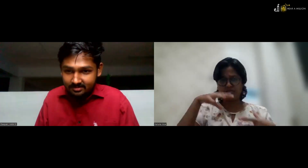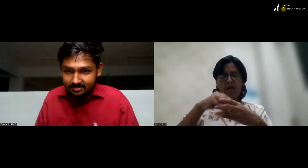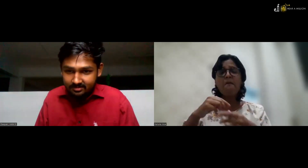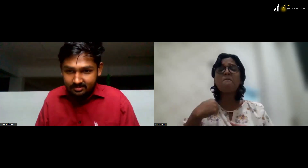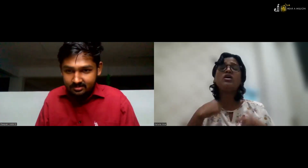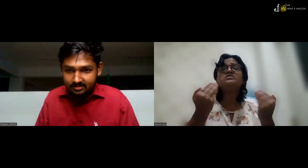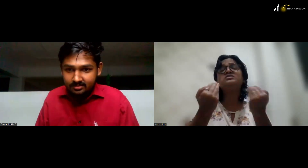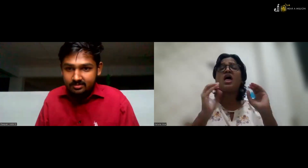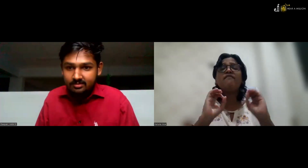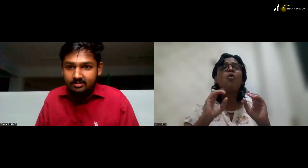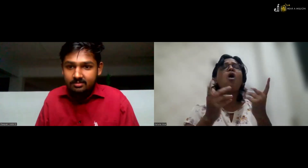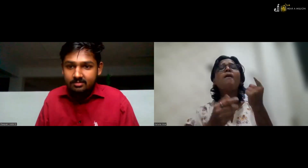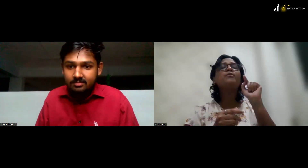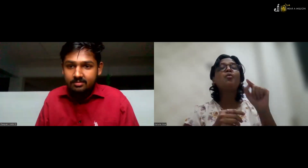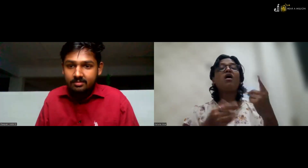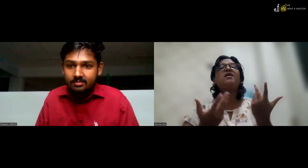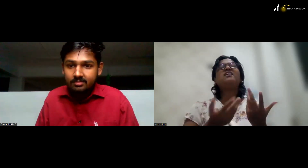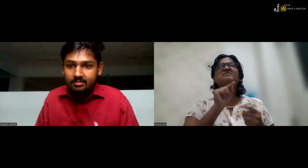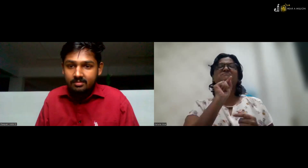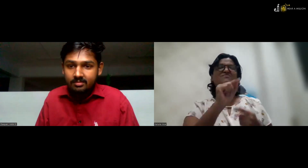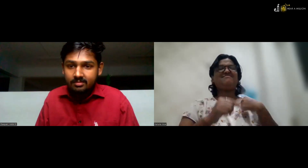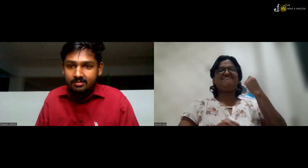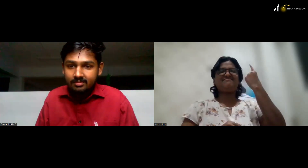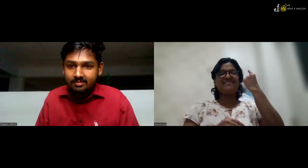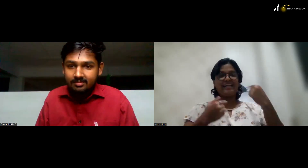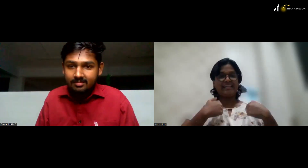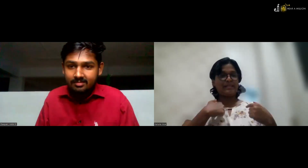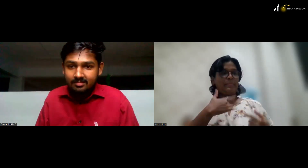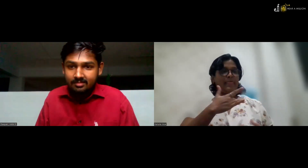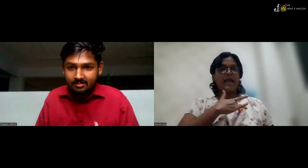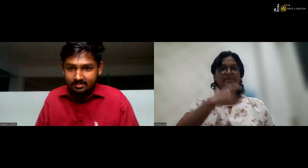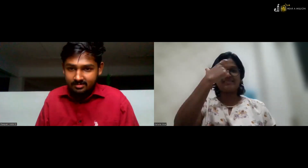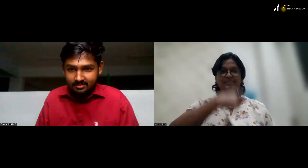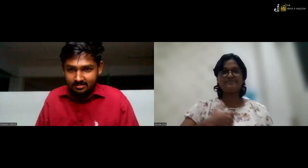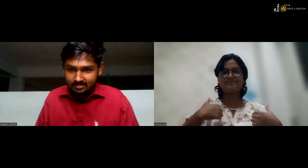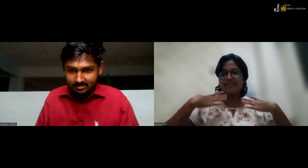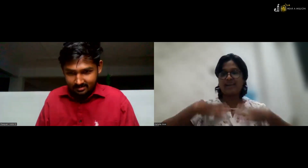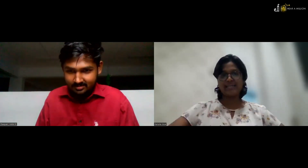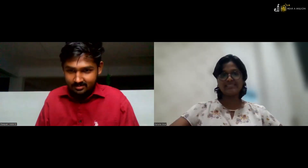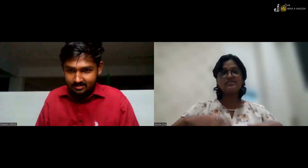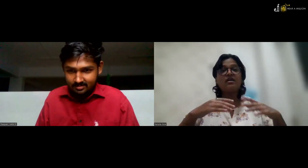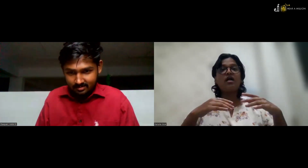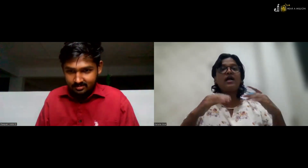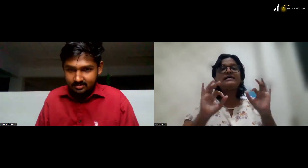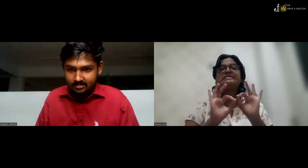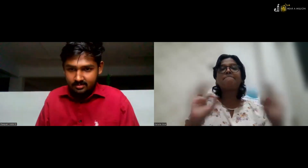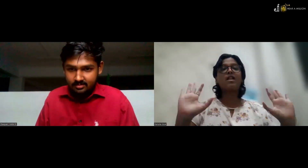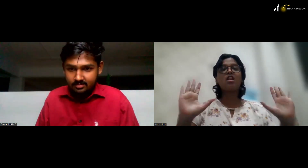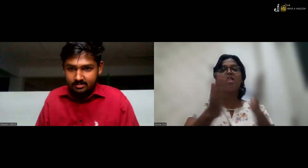I asked them that you can come along with me, but they told me that we don't feel safe. For example, if I